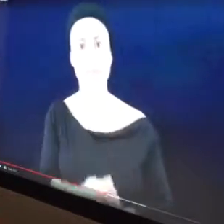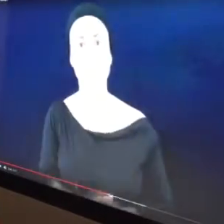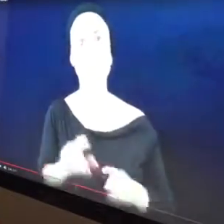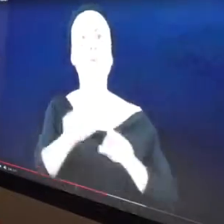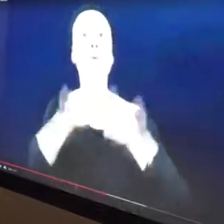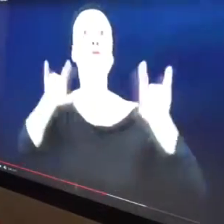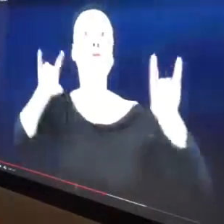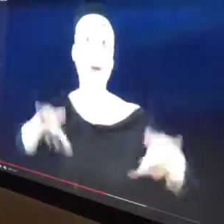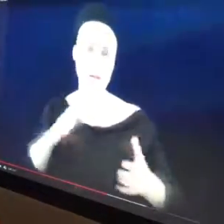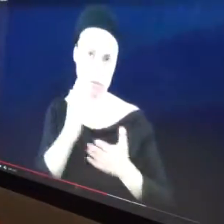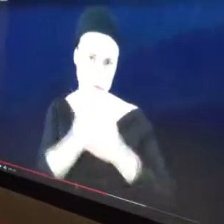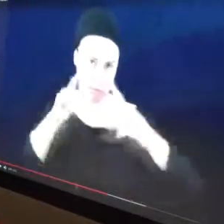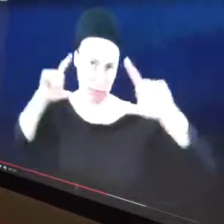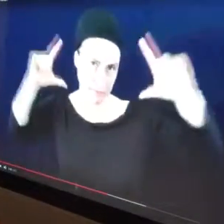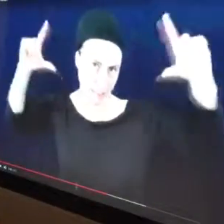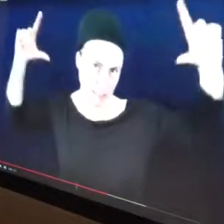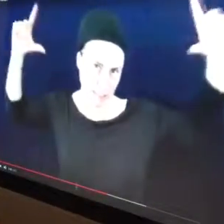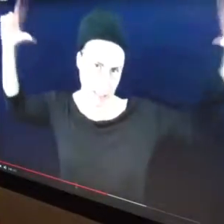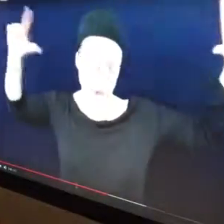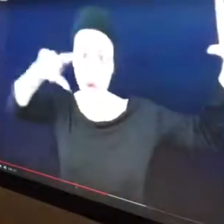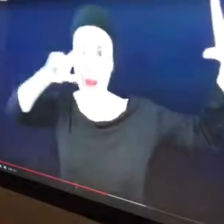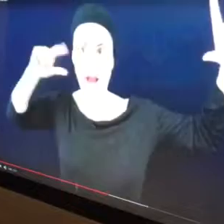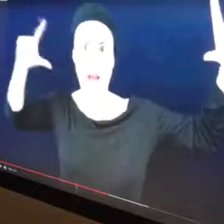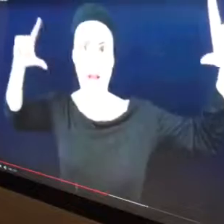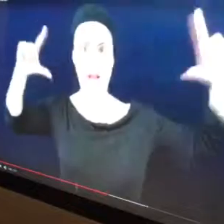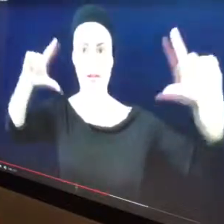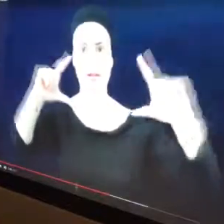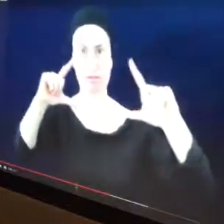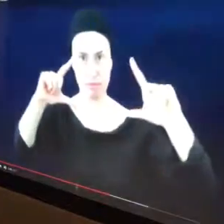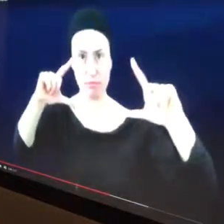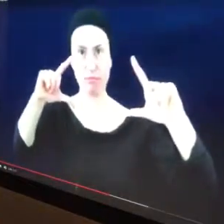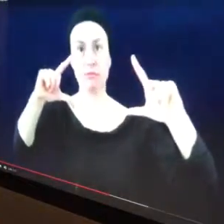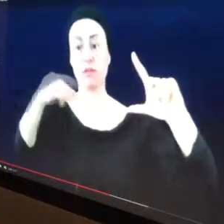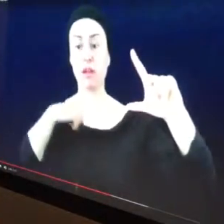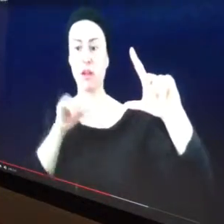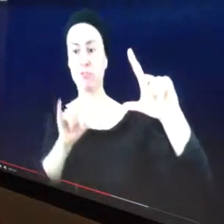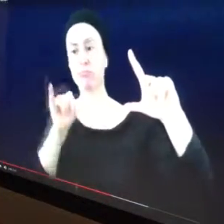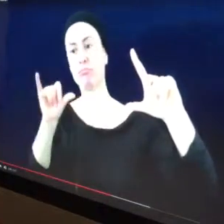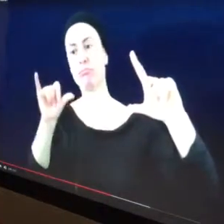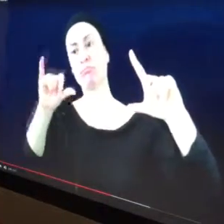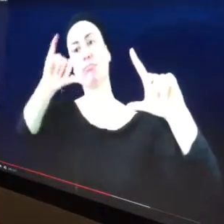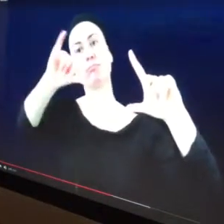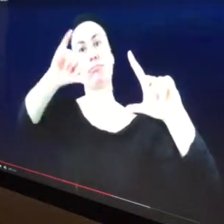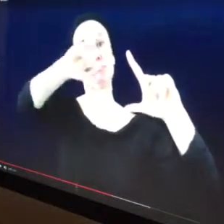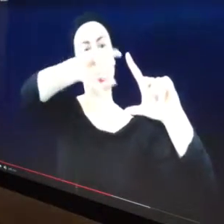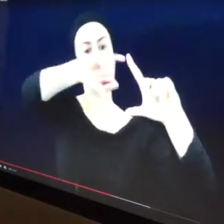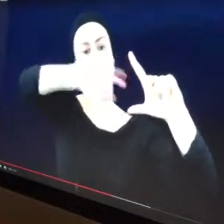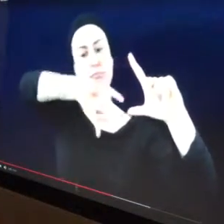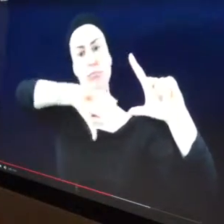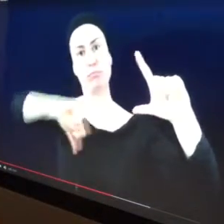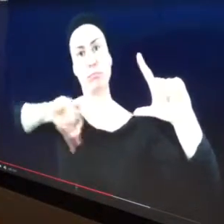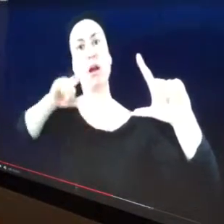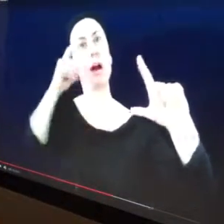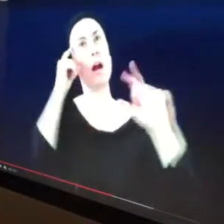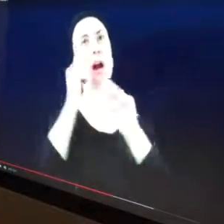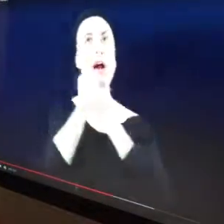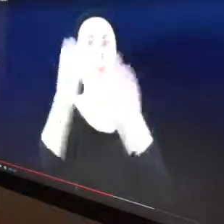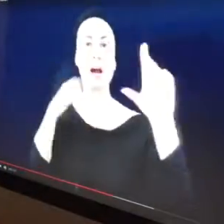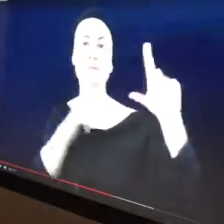Diagrammatic space uses 2D. For example, Australia is a very large continent, so we'd need to reduce the size of that in diagrammatic space